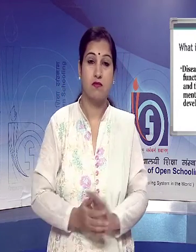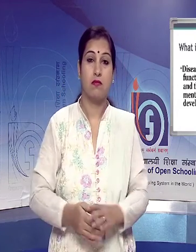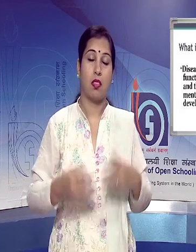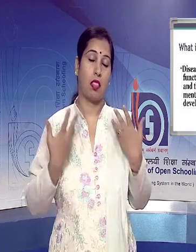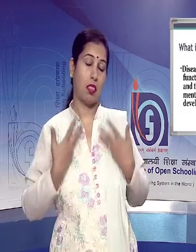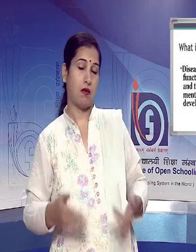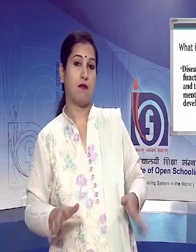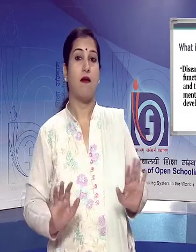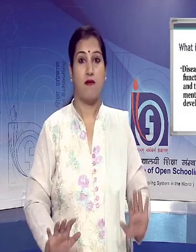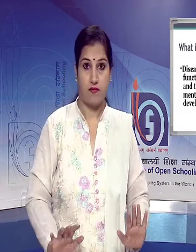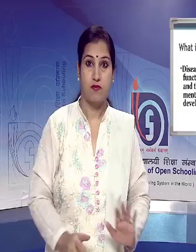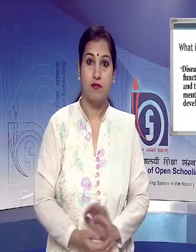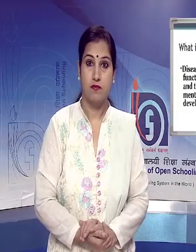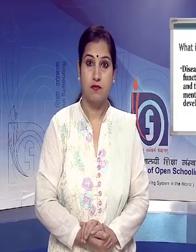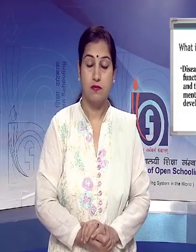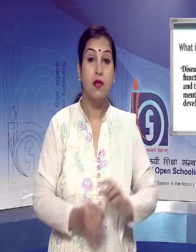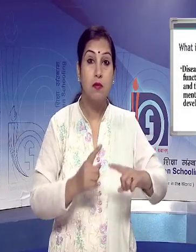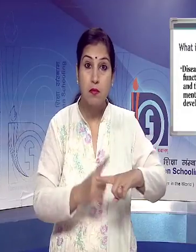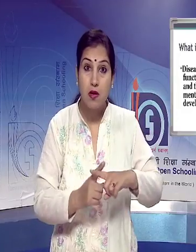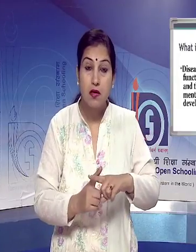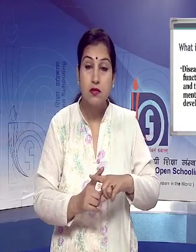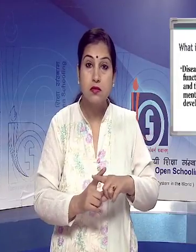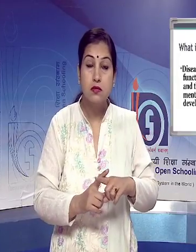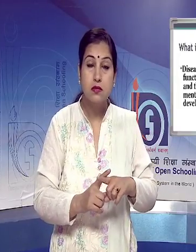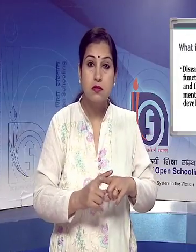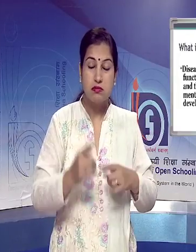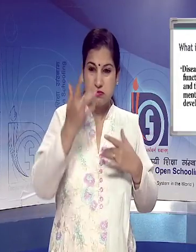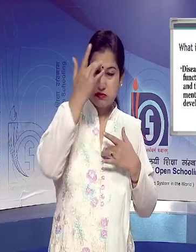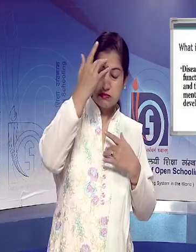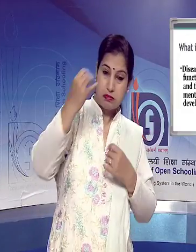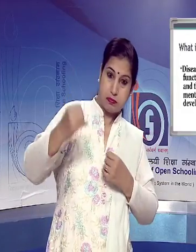lethargic, and develops symptoms of the disease.